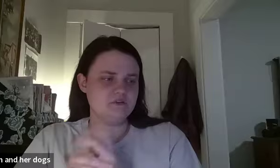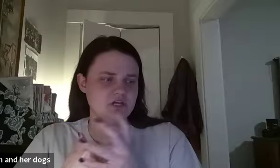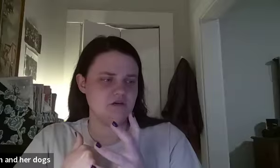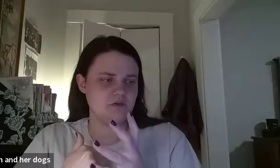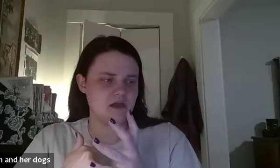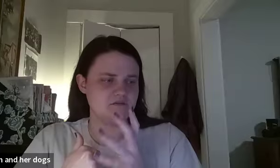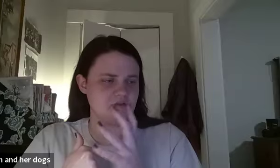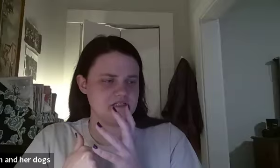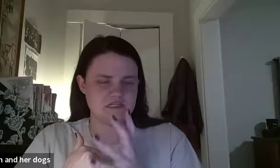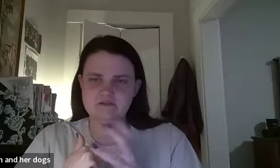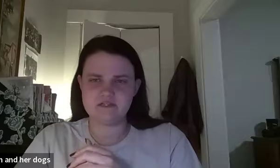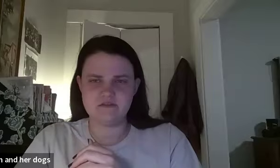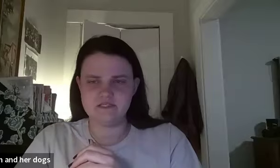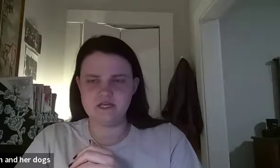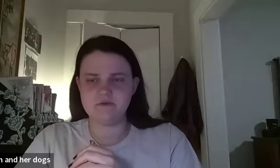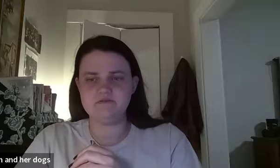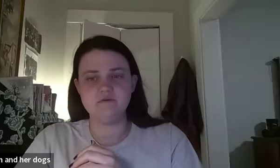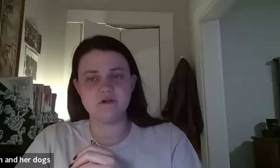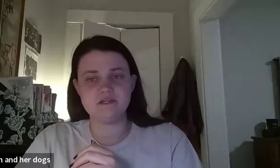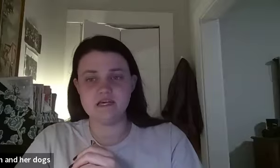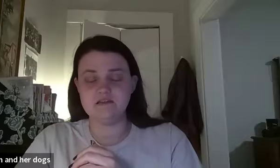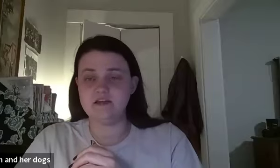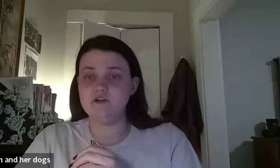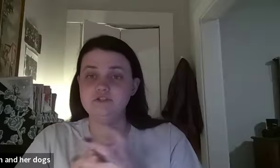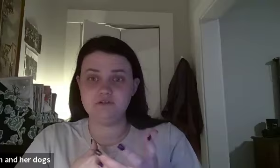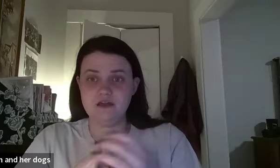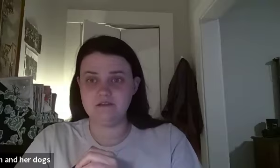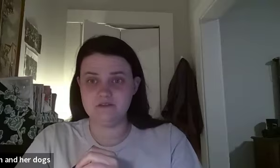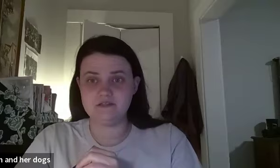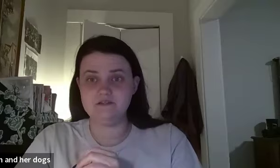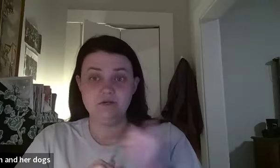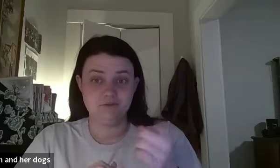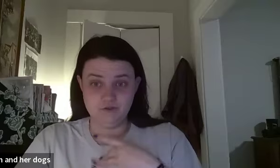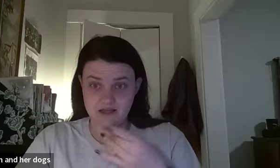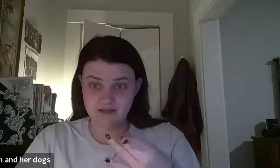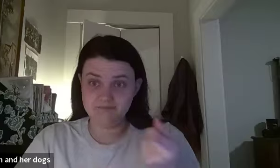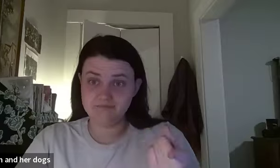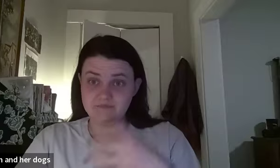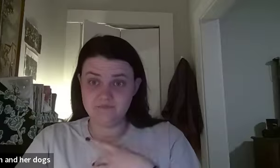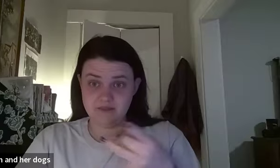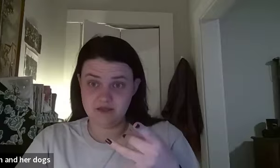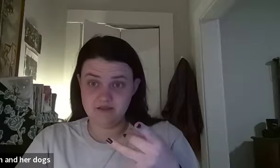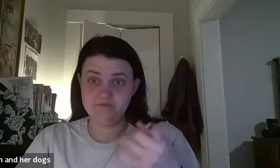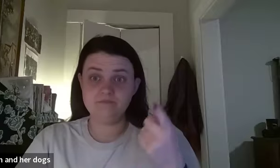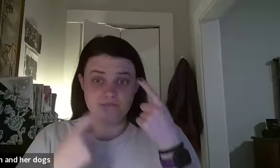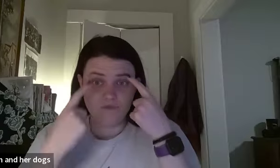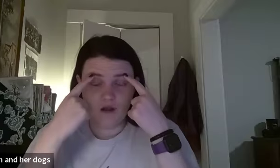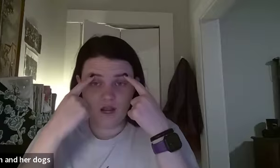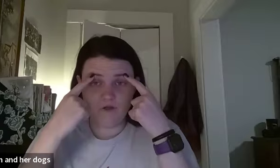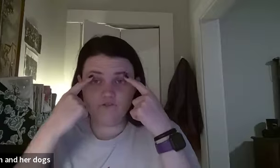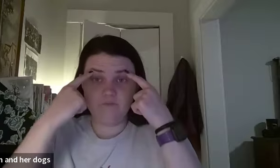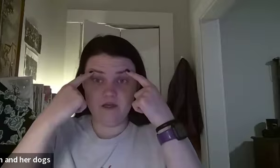which I know we haven't really signed these yet, but if you were going to say, like, oh, do you like this? You like, your eyebrows would be